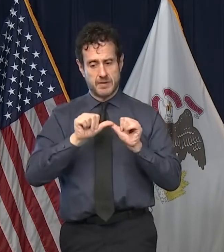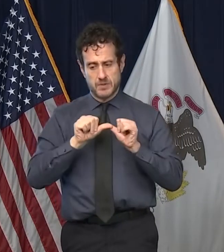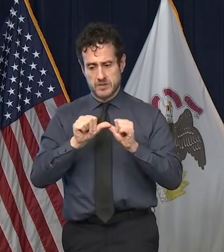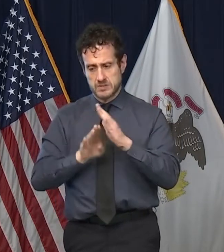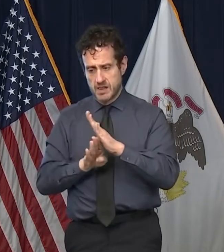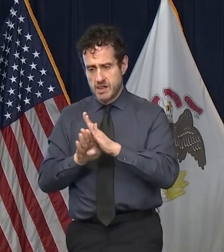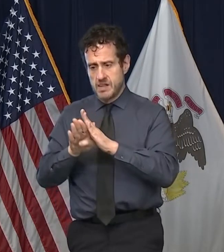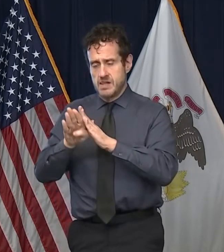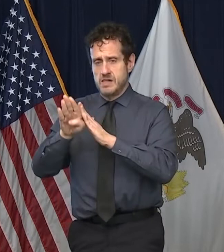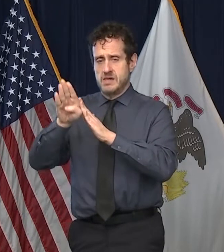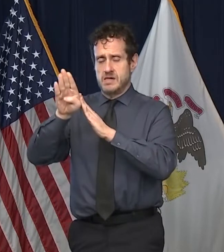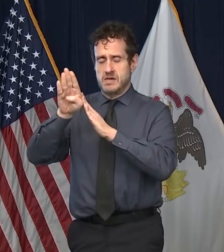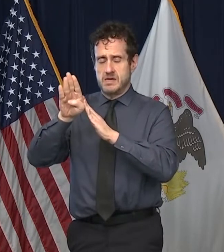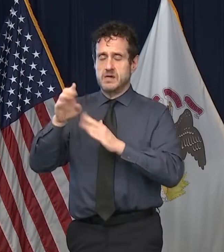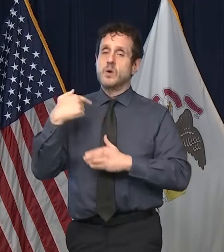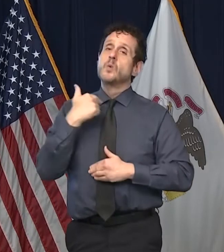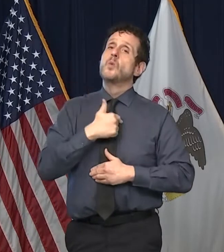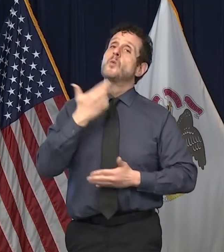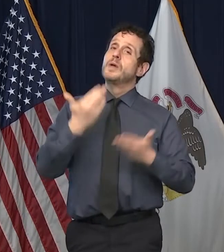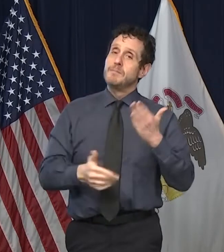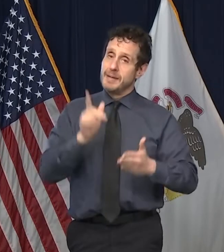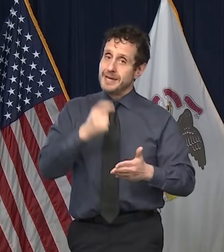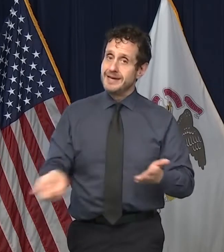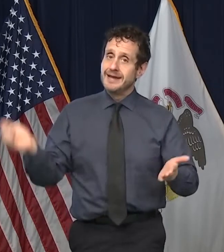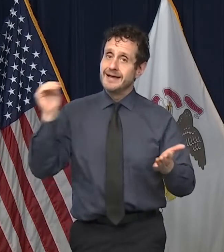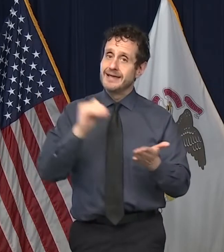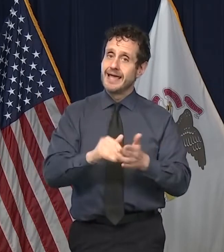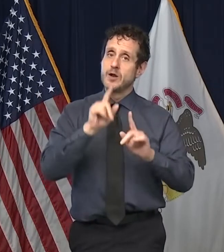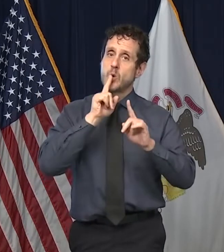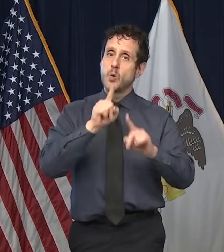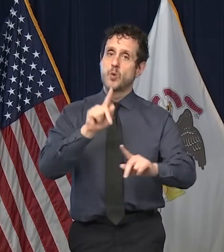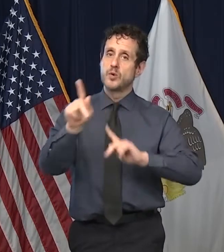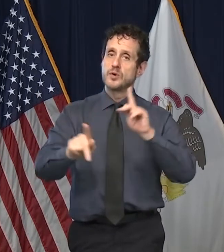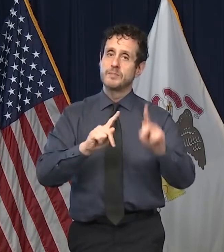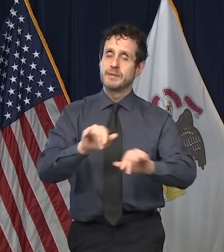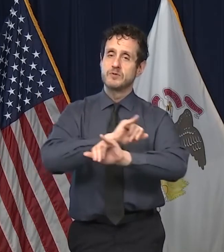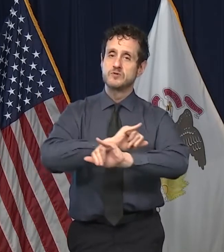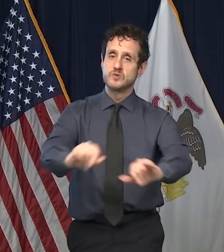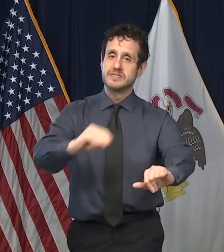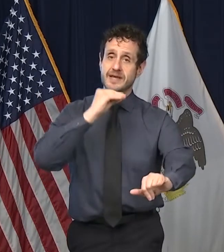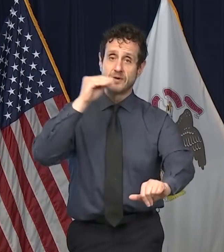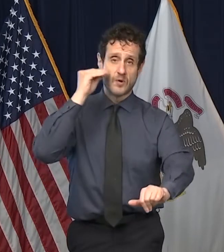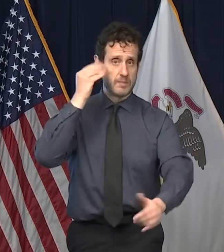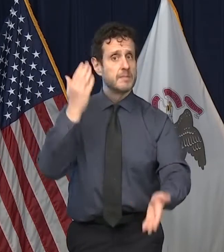some form of a mandatory stay at home order is all that will be left.